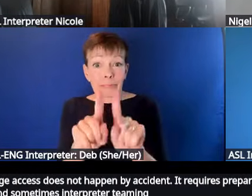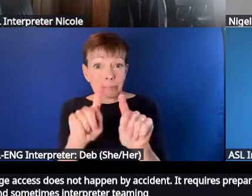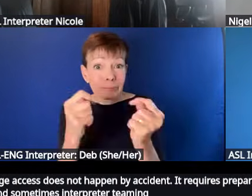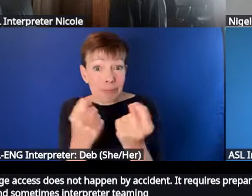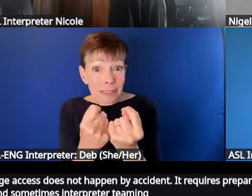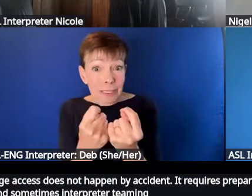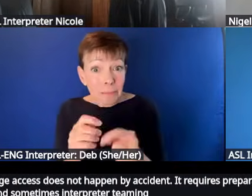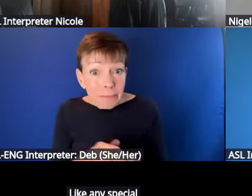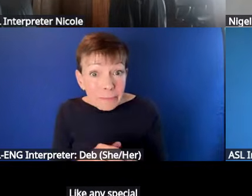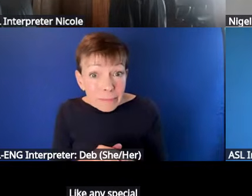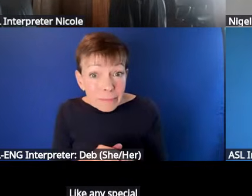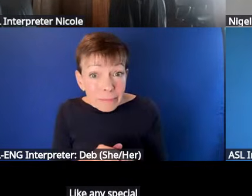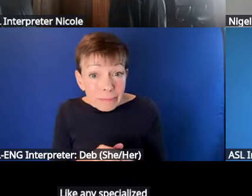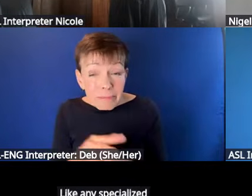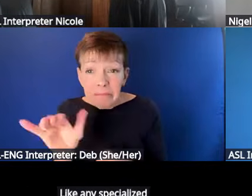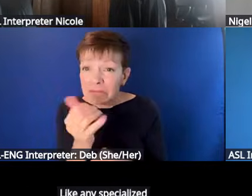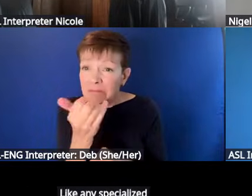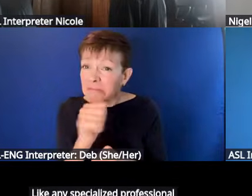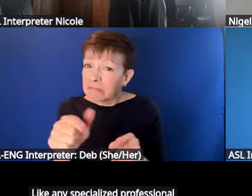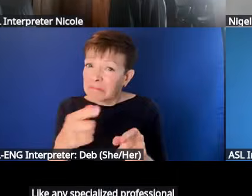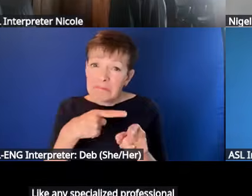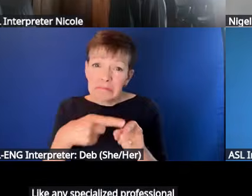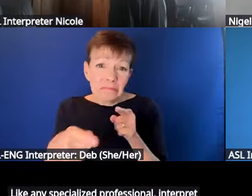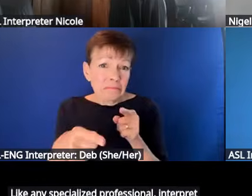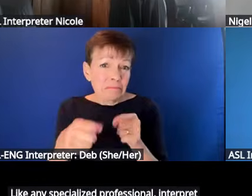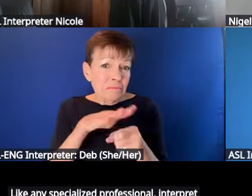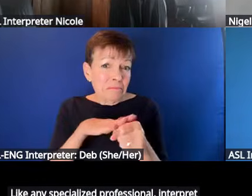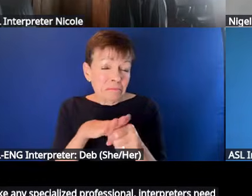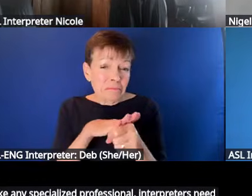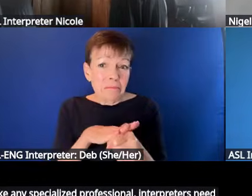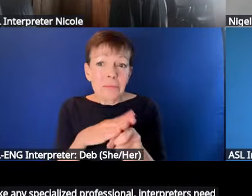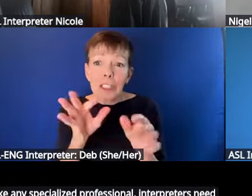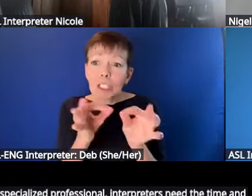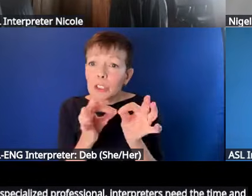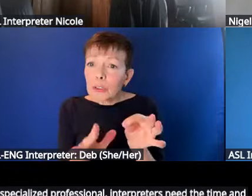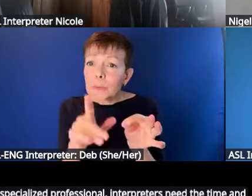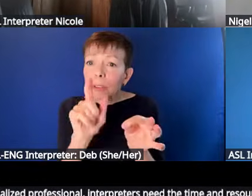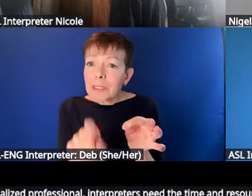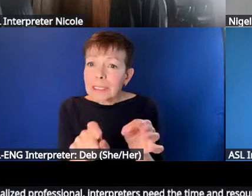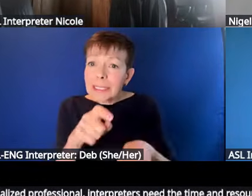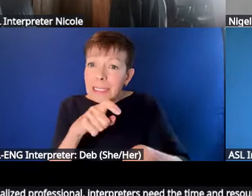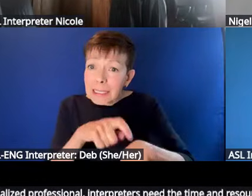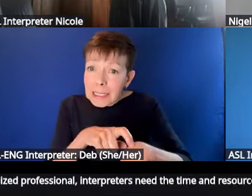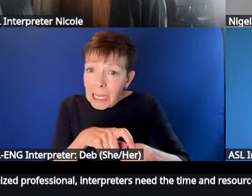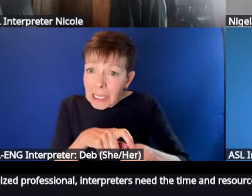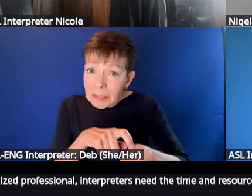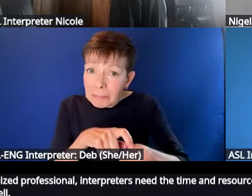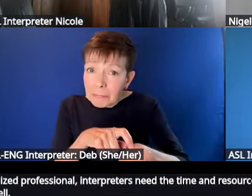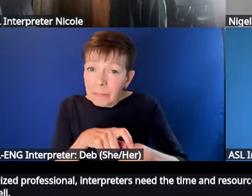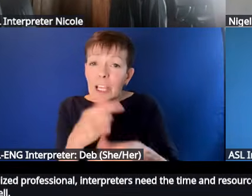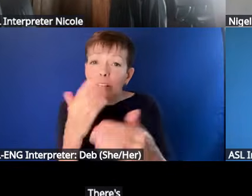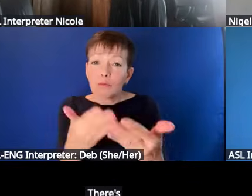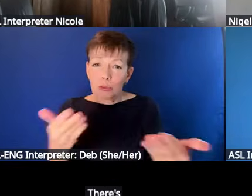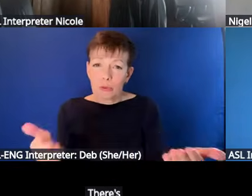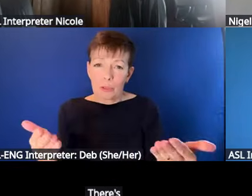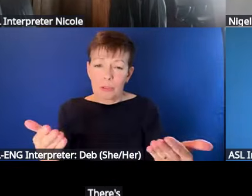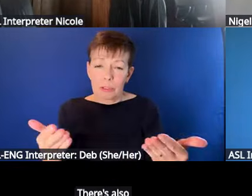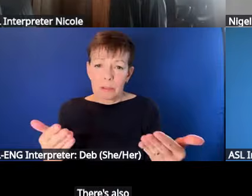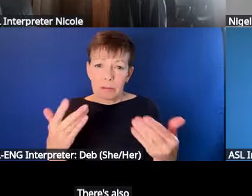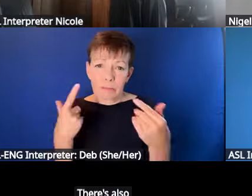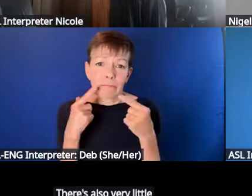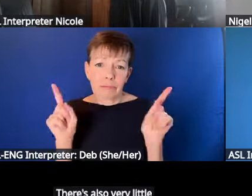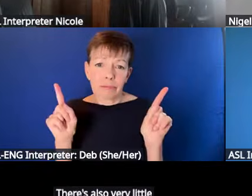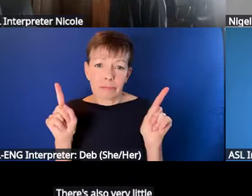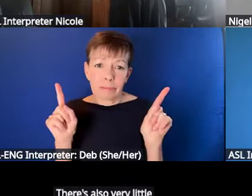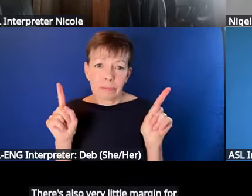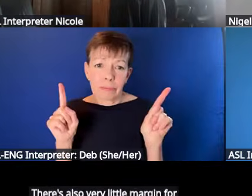any specialized professional, interpreters need the time and resources to do that work well. There's also very little margin